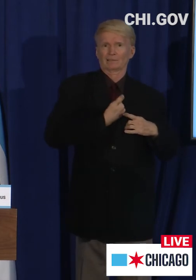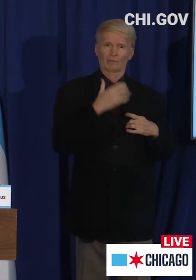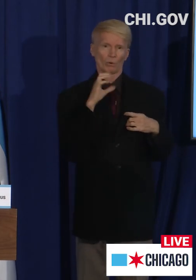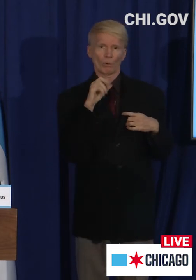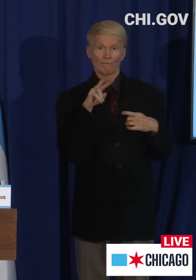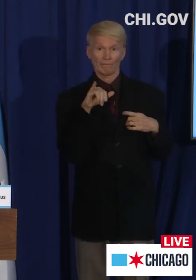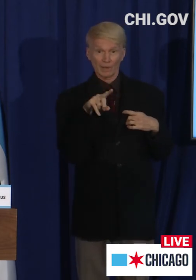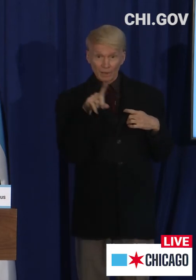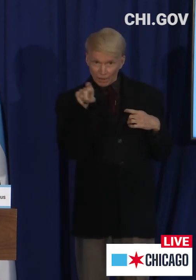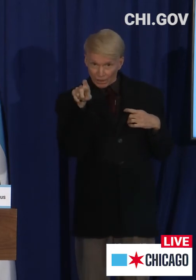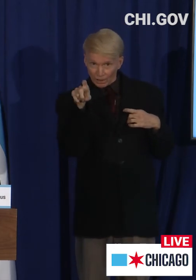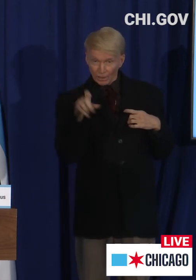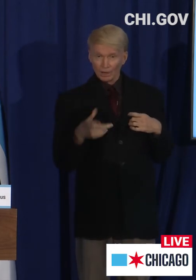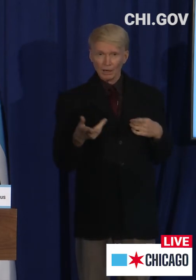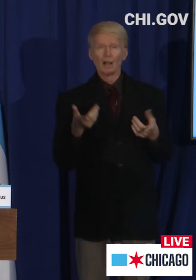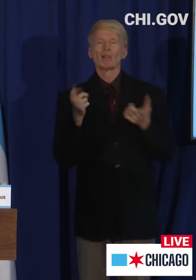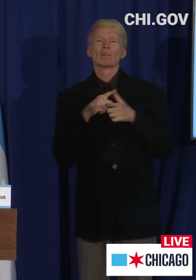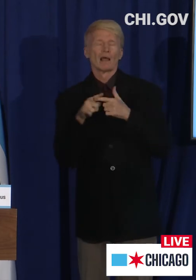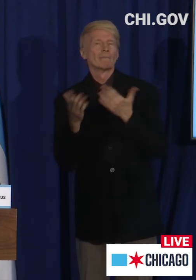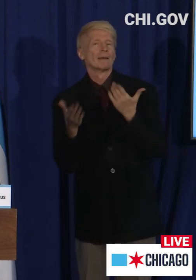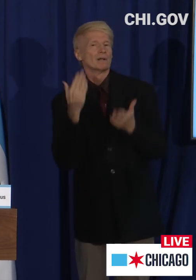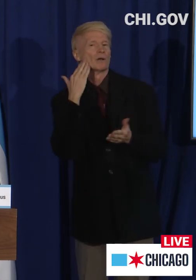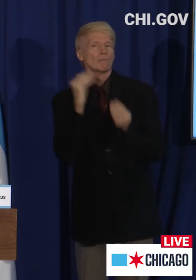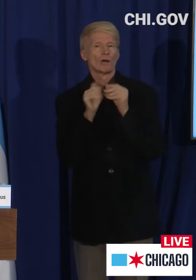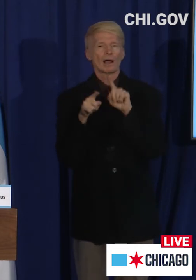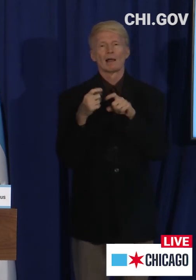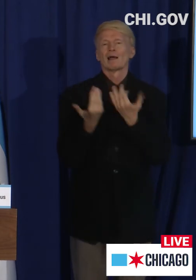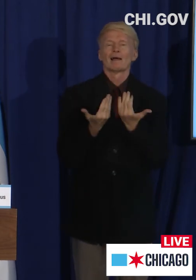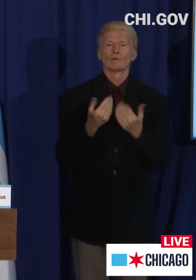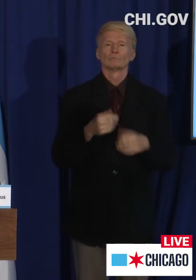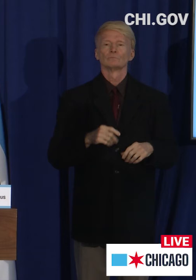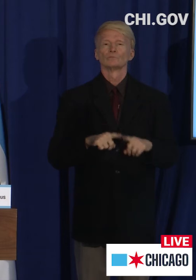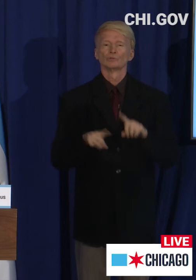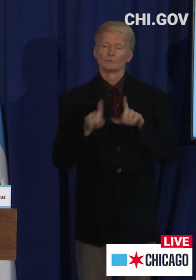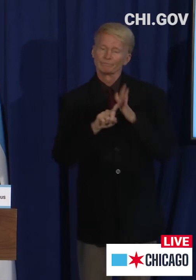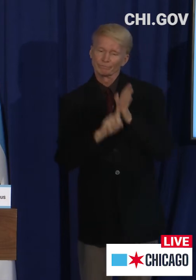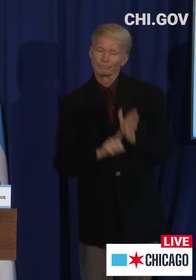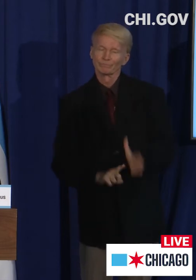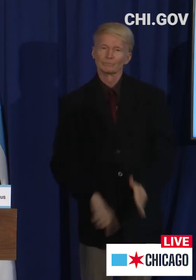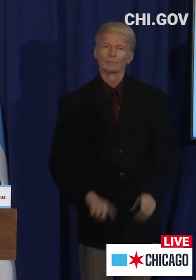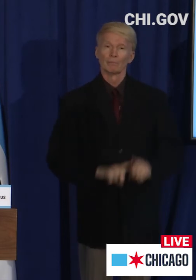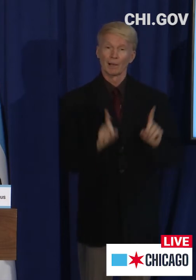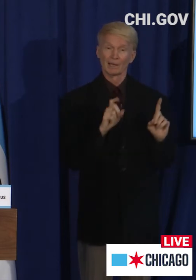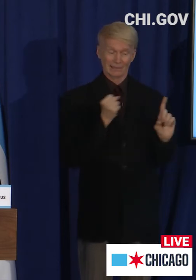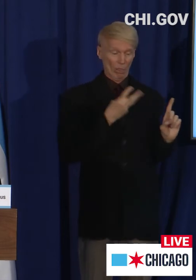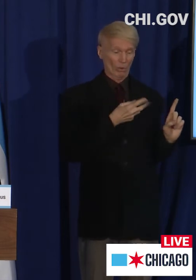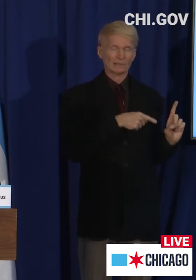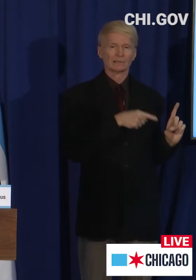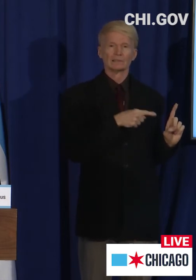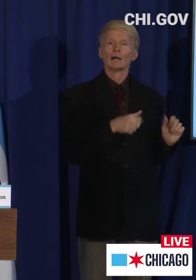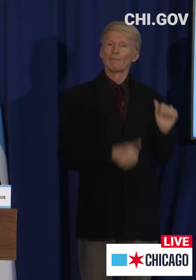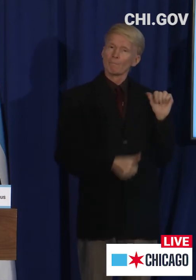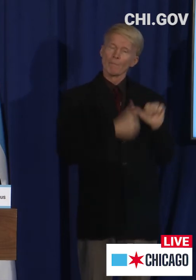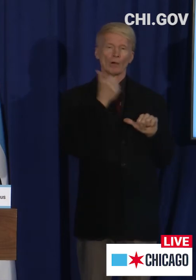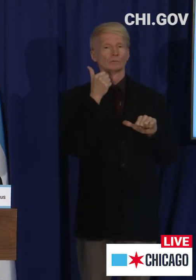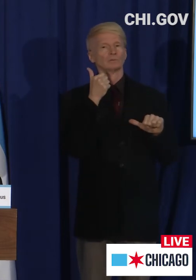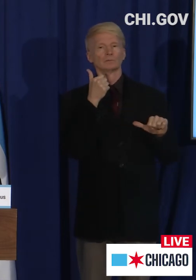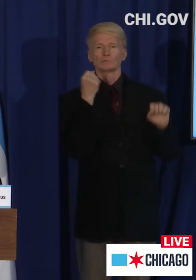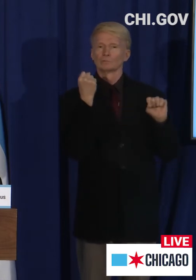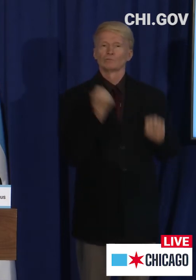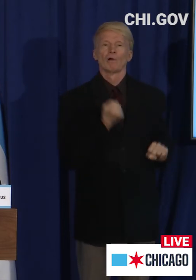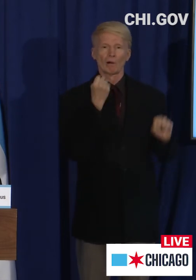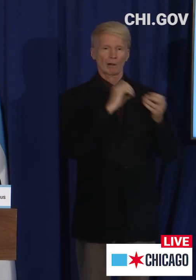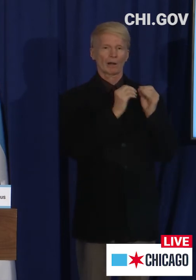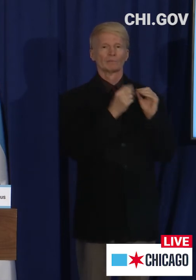in the Southwest, which has been our major area of concern recently, that was the area of the city most likely to report that, yes,